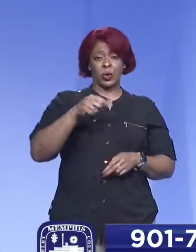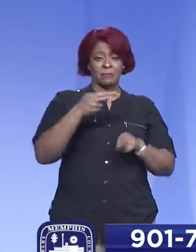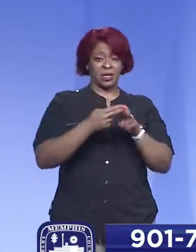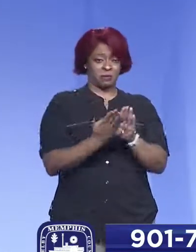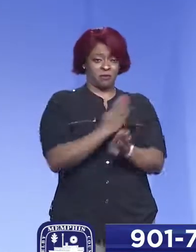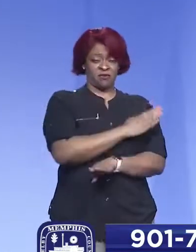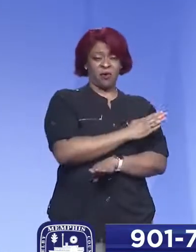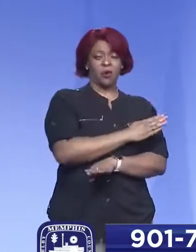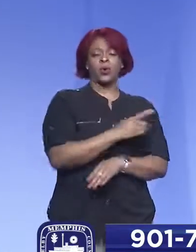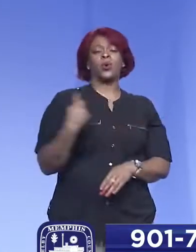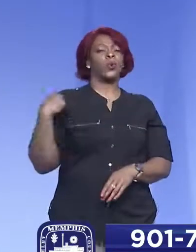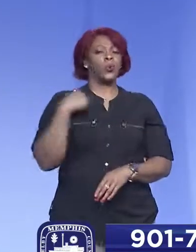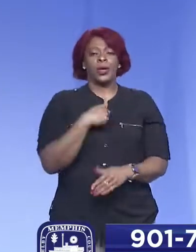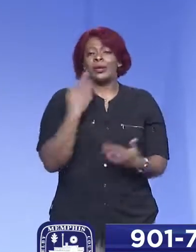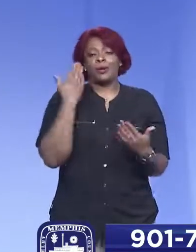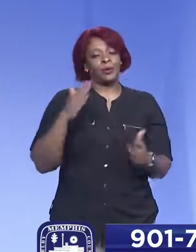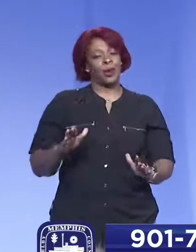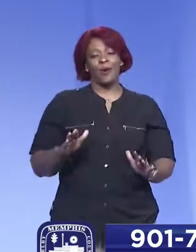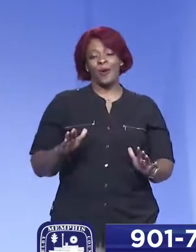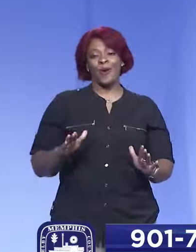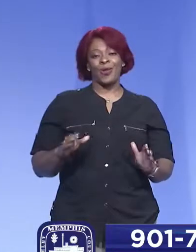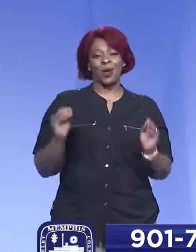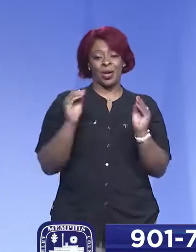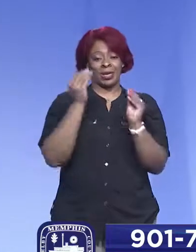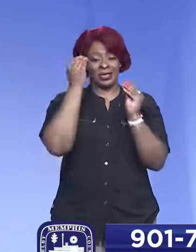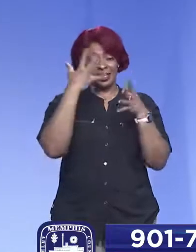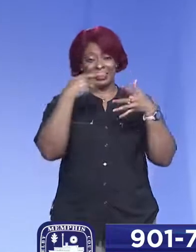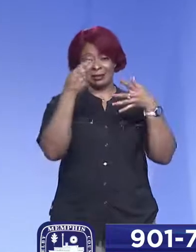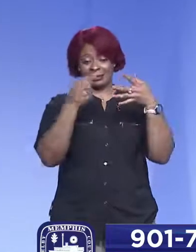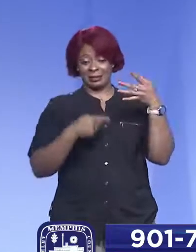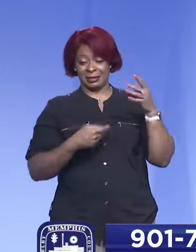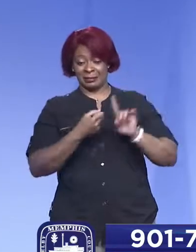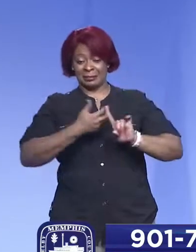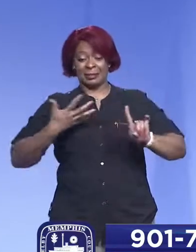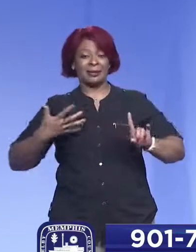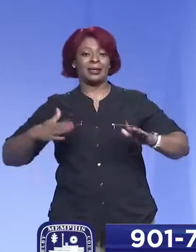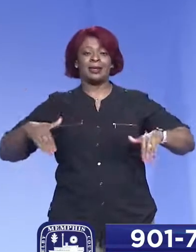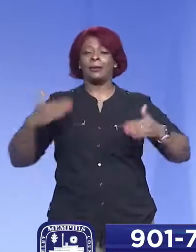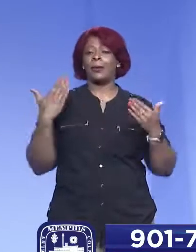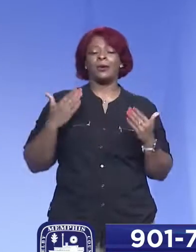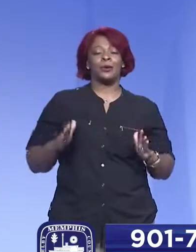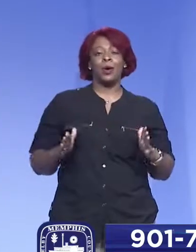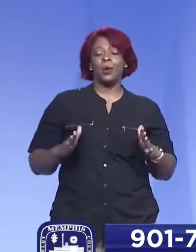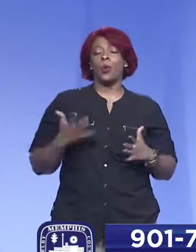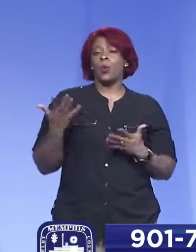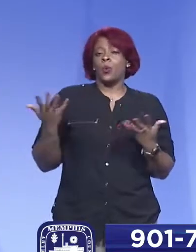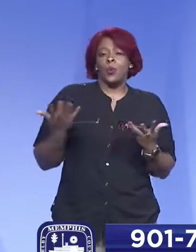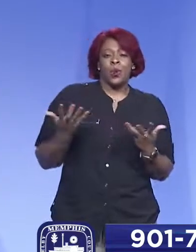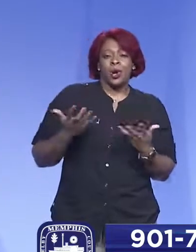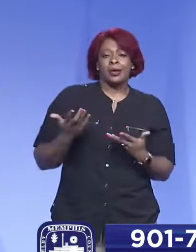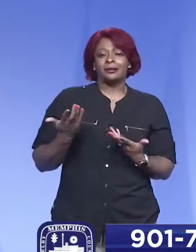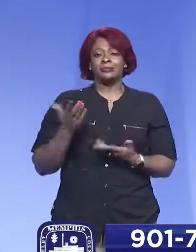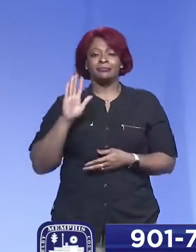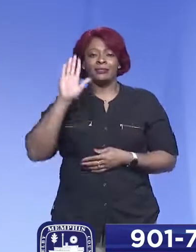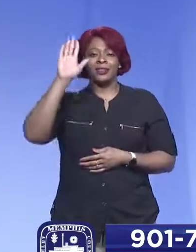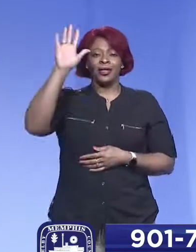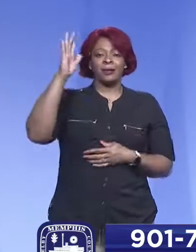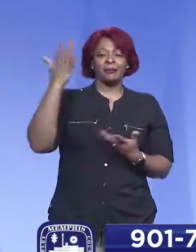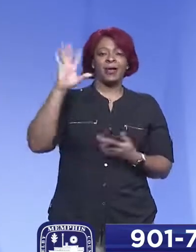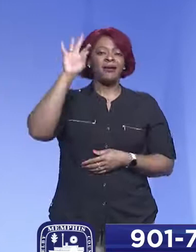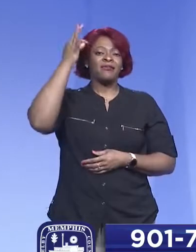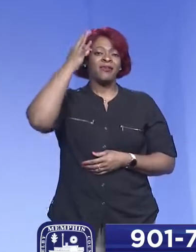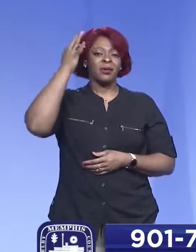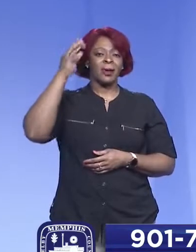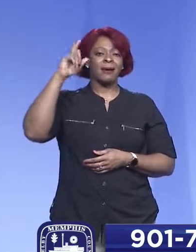indicated, we don't know the details of anything yet in terms of what the